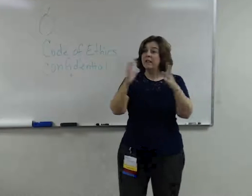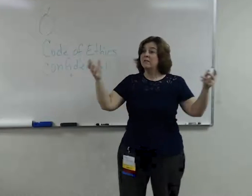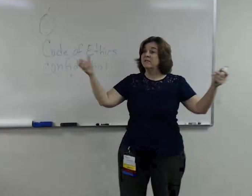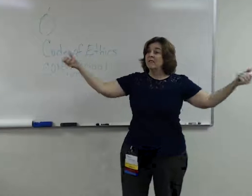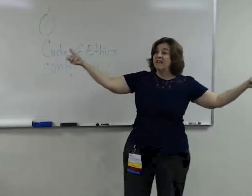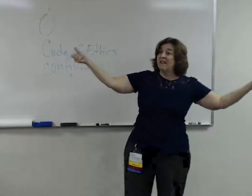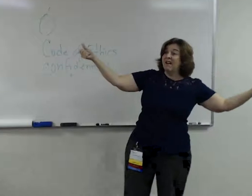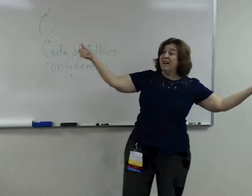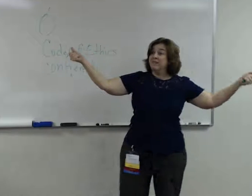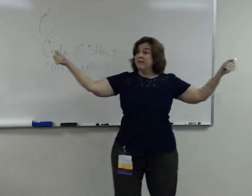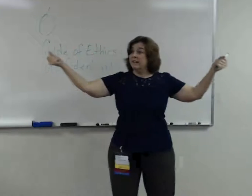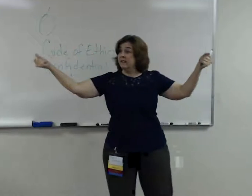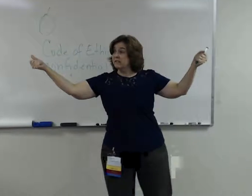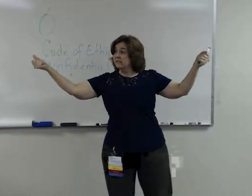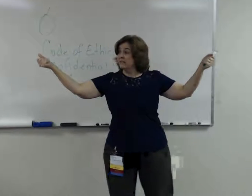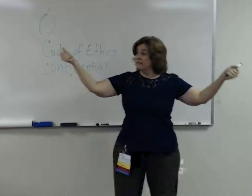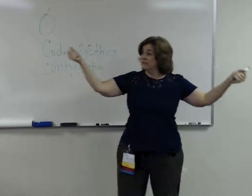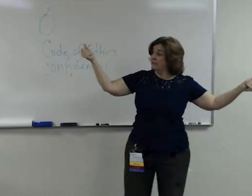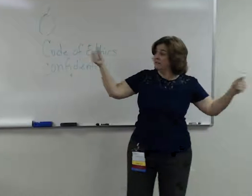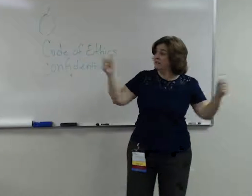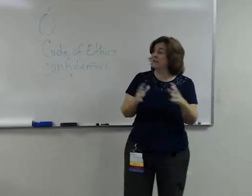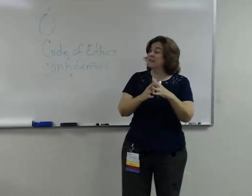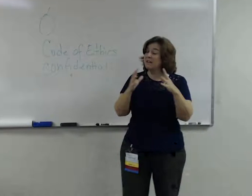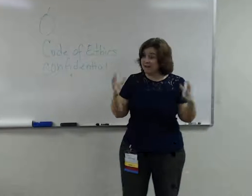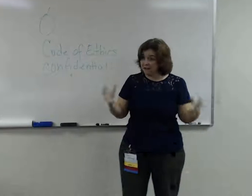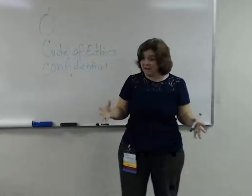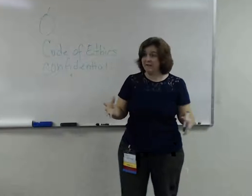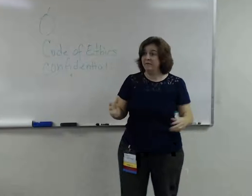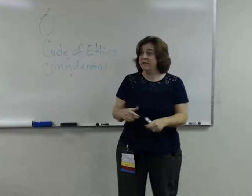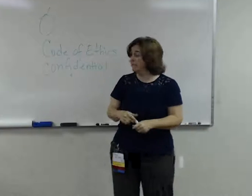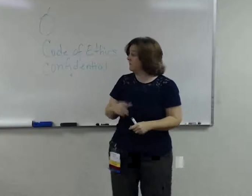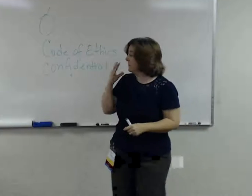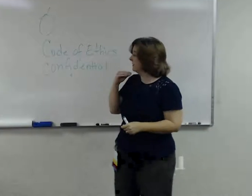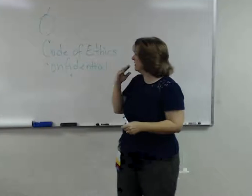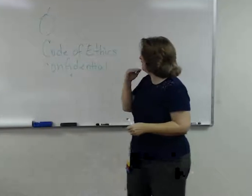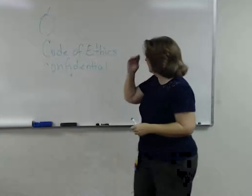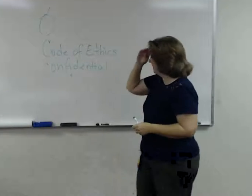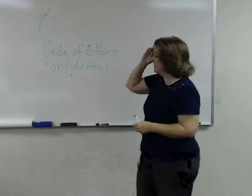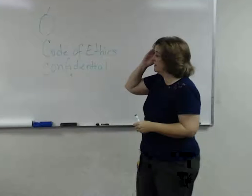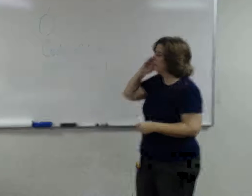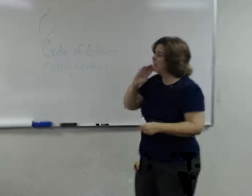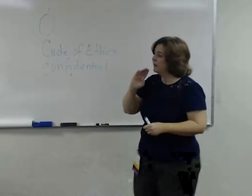there's a lot of this. There's a lot of this that we experience.